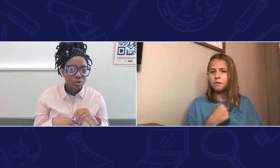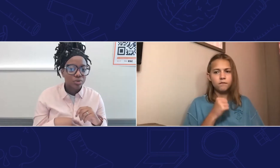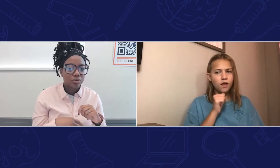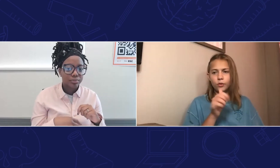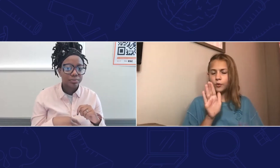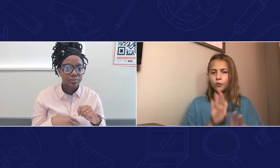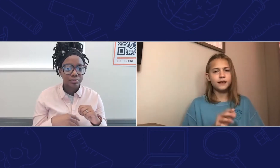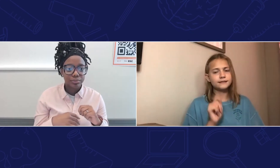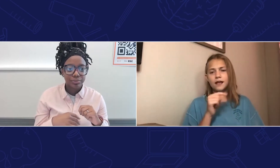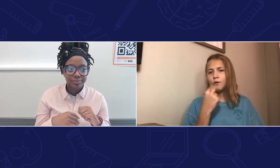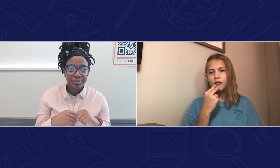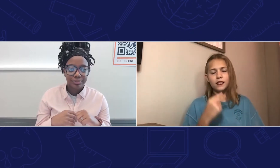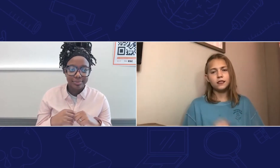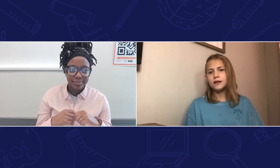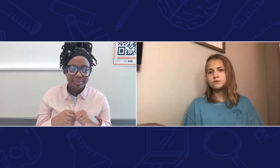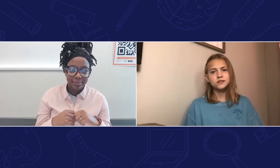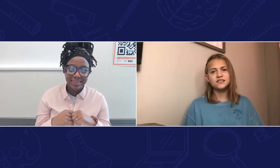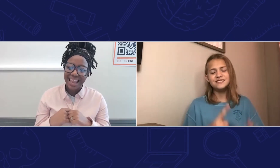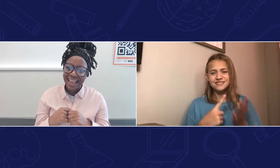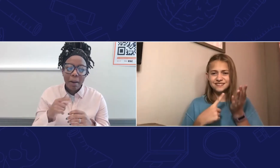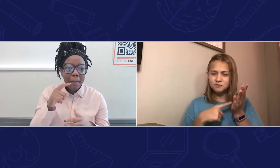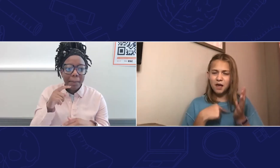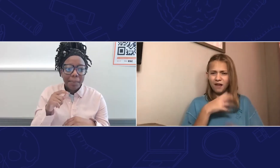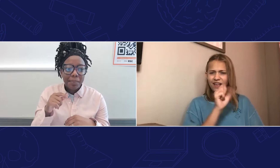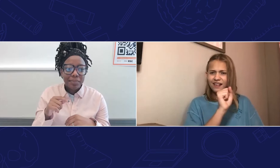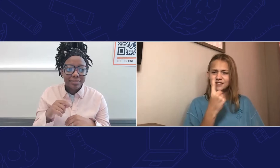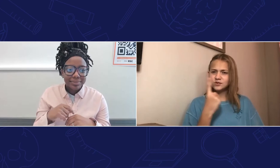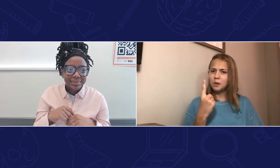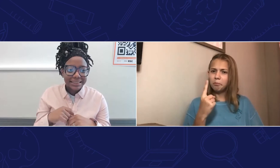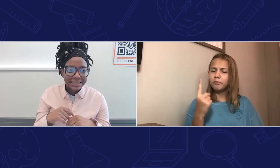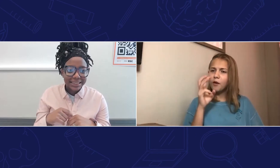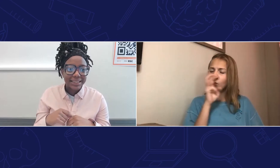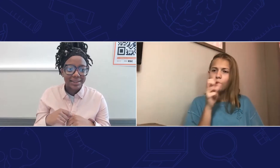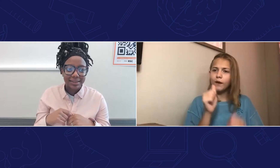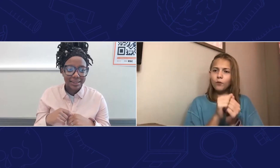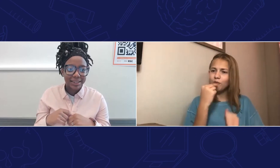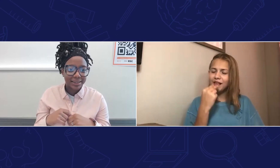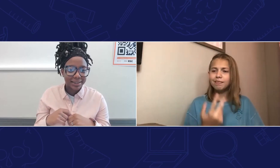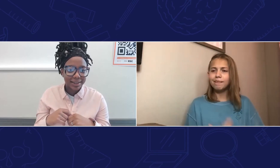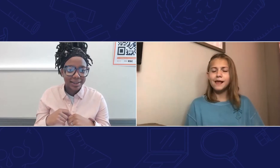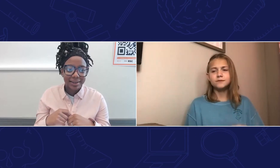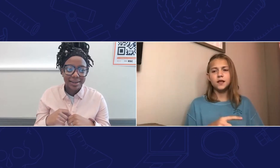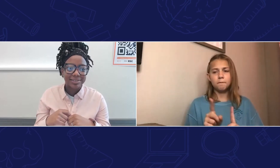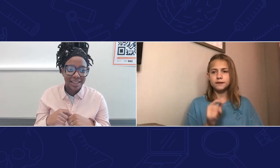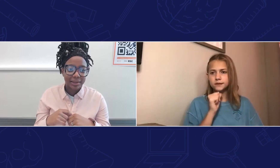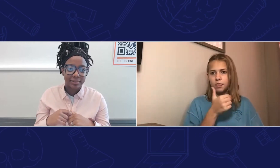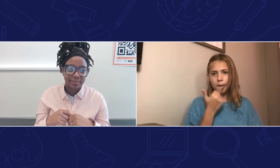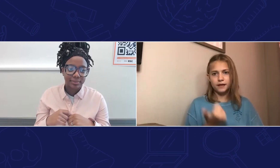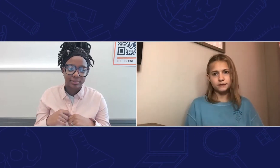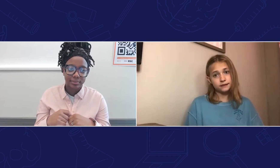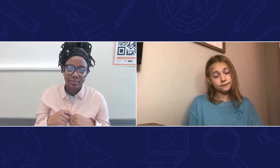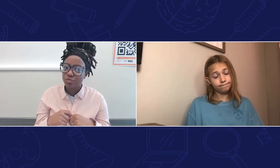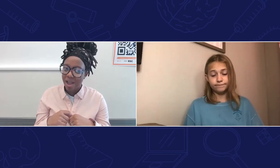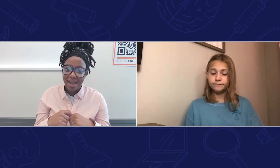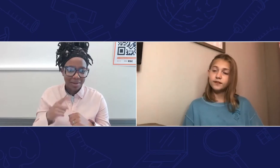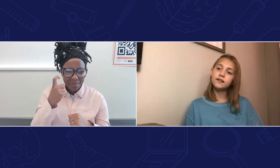Yeah, I'm not the greatest at lip reading. Sometimes I'll catch something weird with reading lips, but